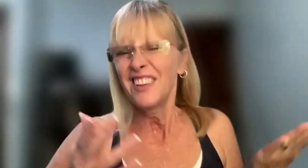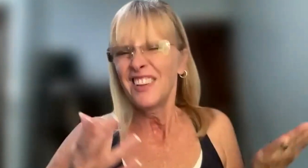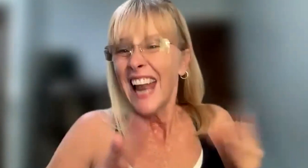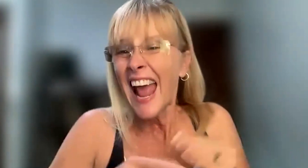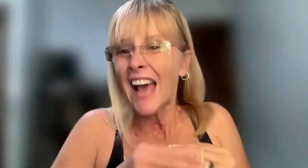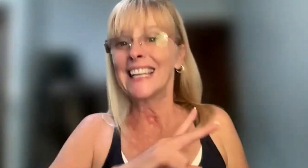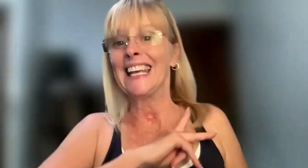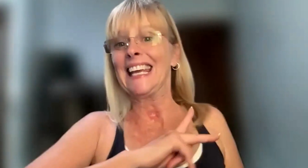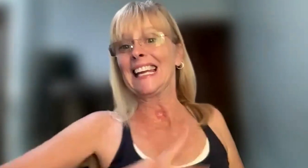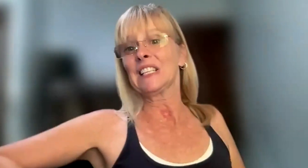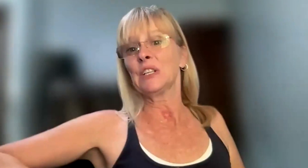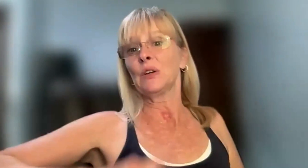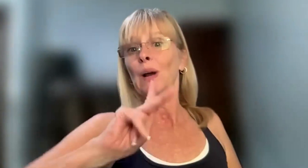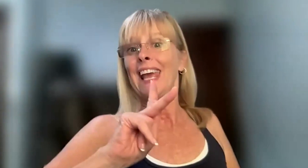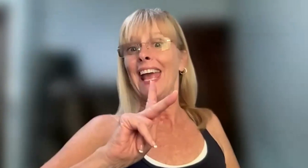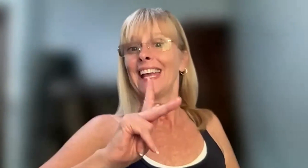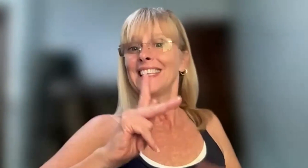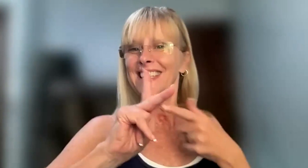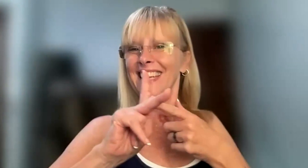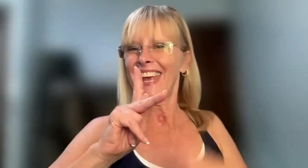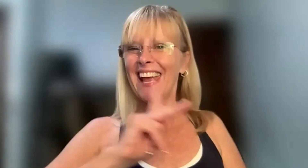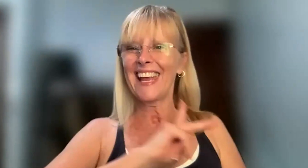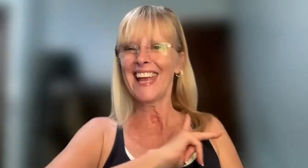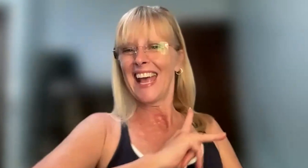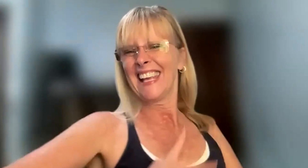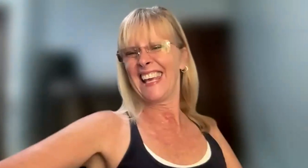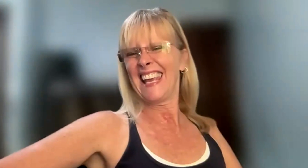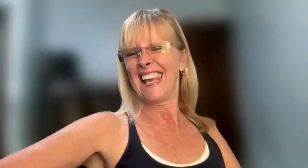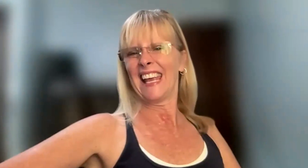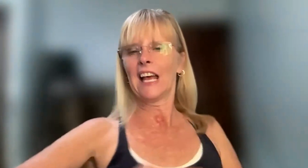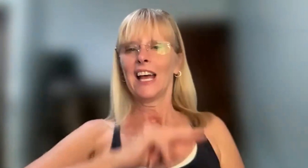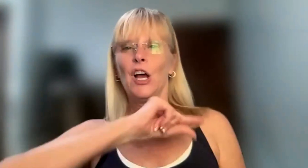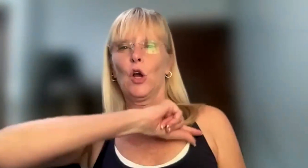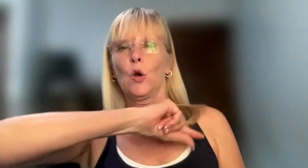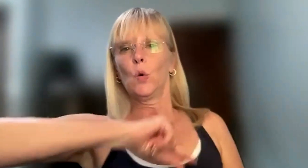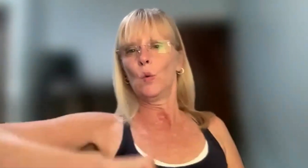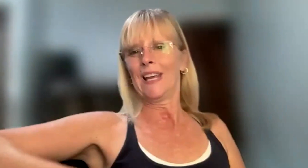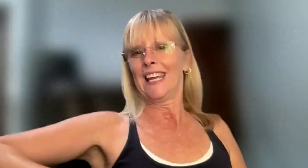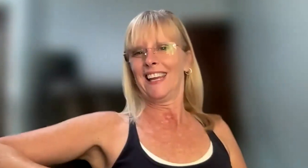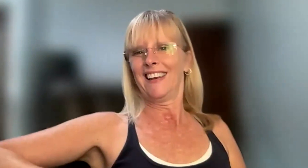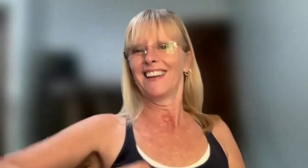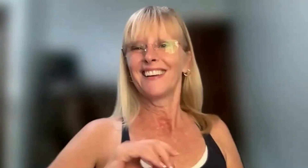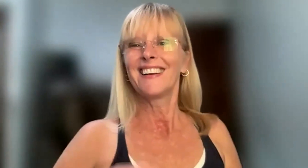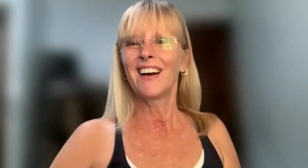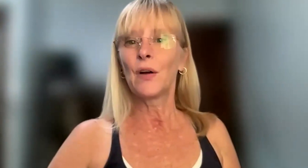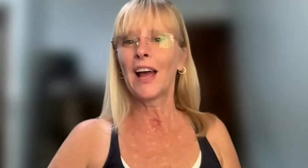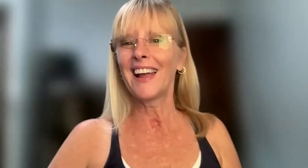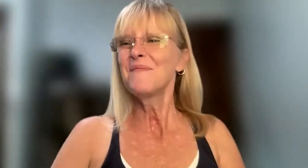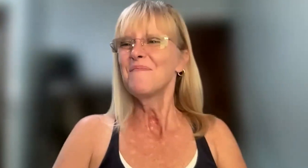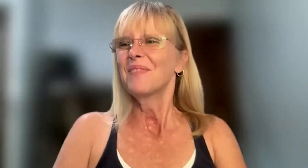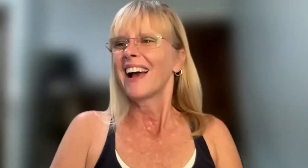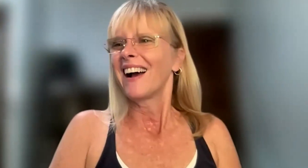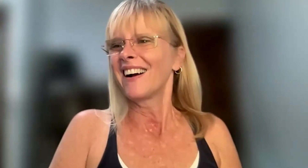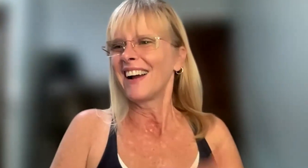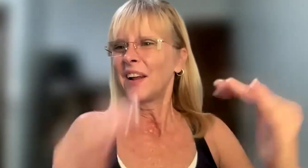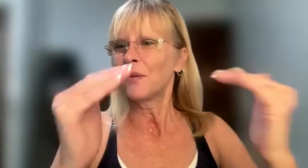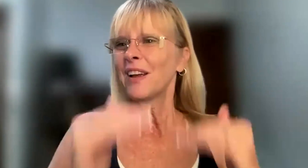can add king too, K, see the K? King, queen, okay? All right, here we go